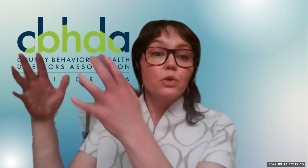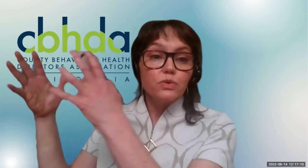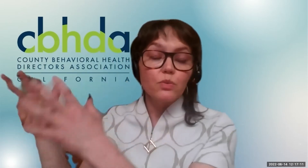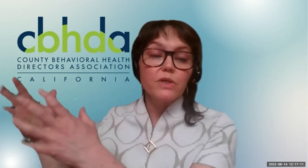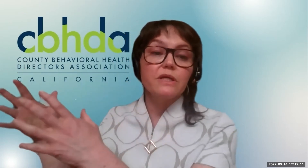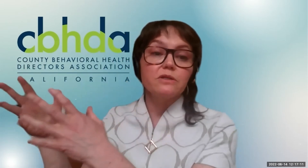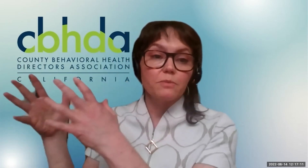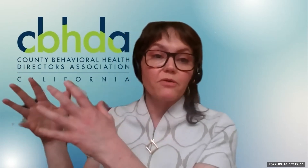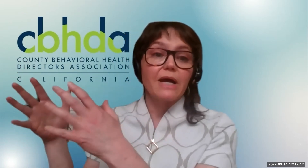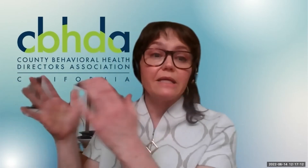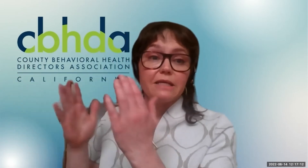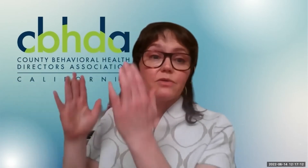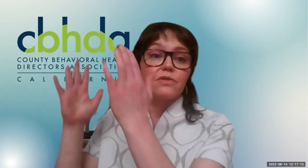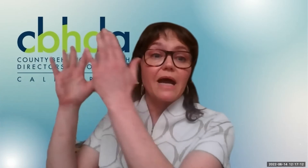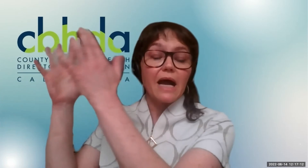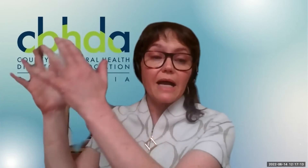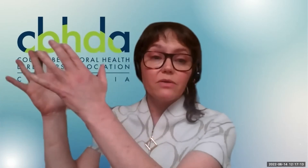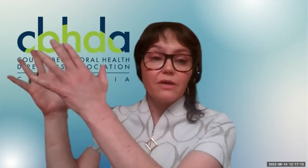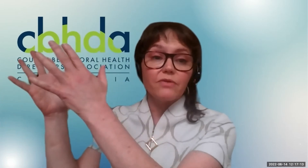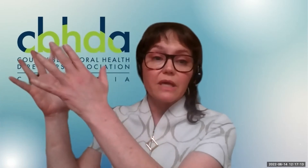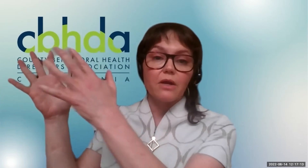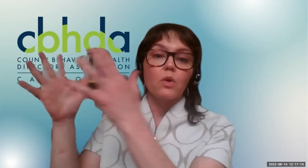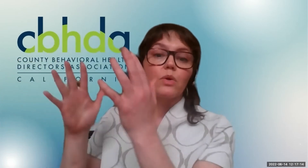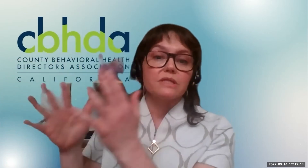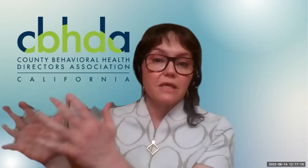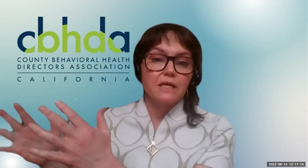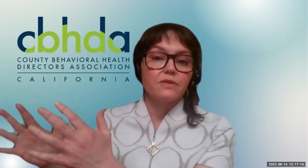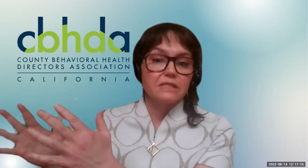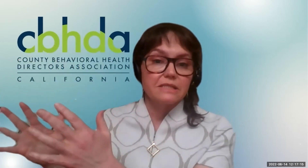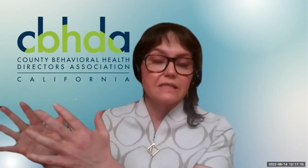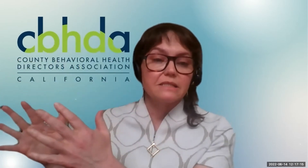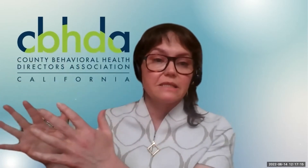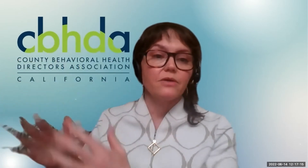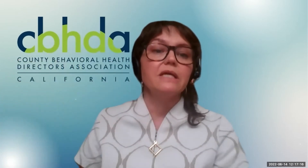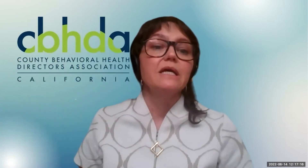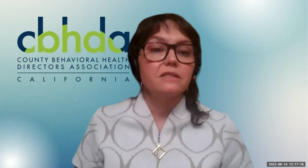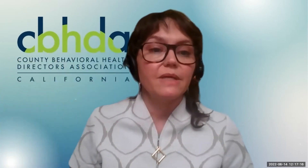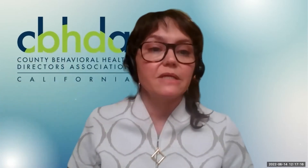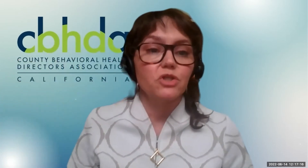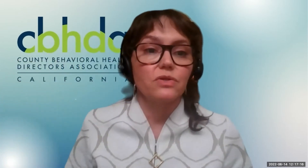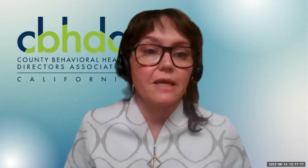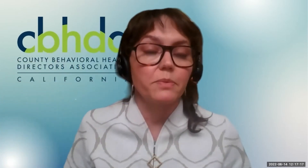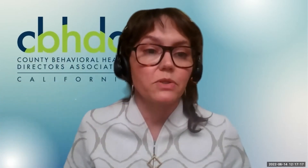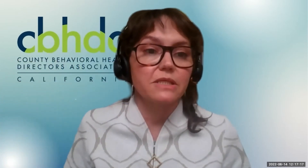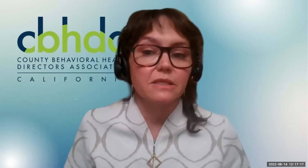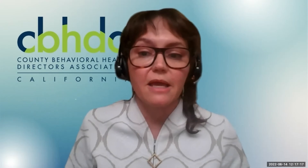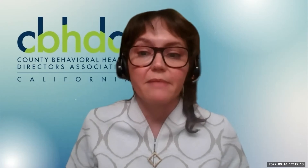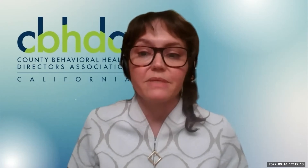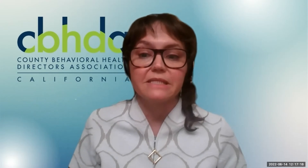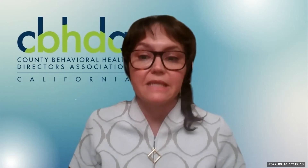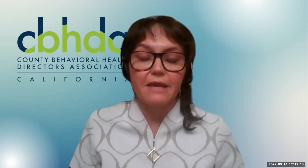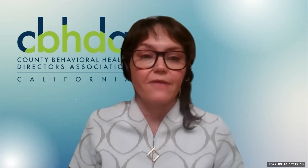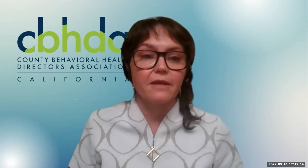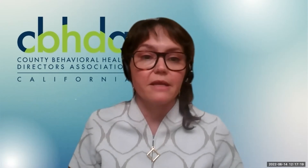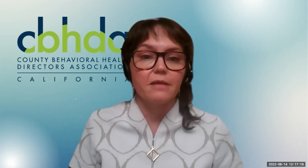provider who's willing to provide either that higher level of care or the step down that's necessary to make sure that that person can